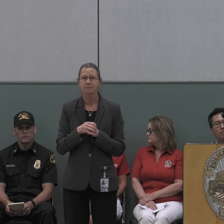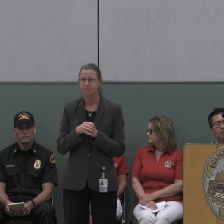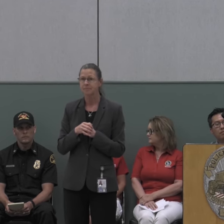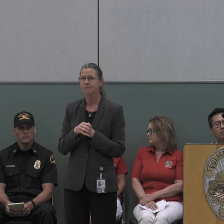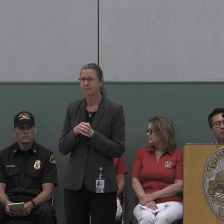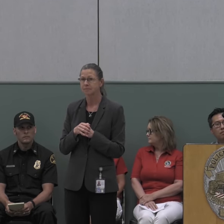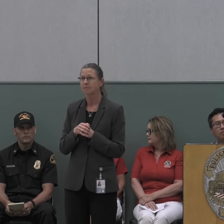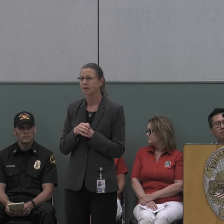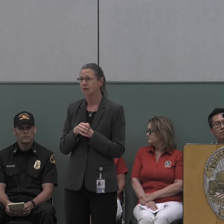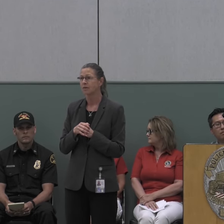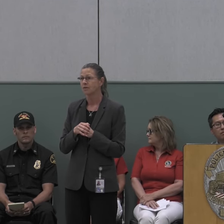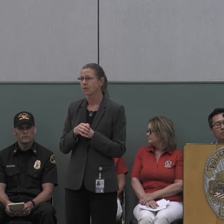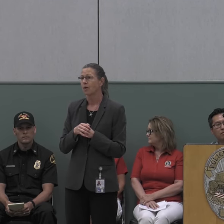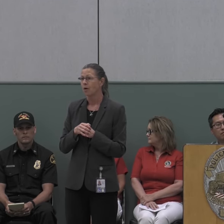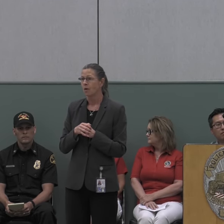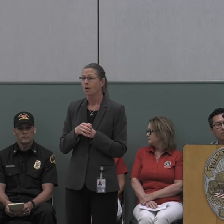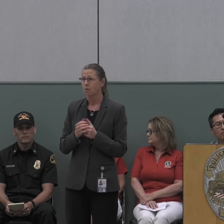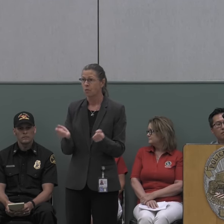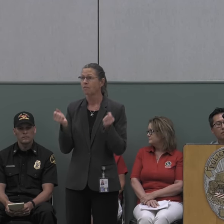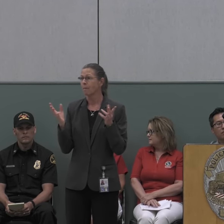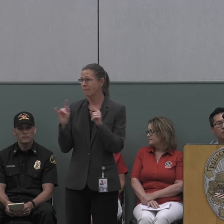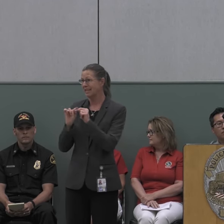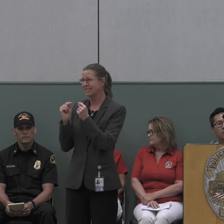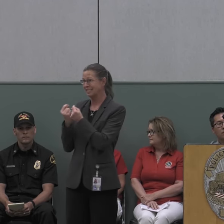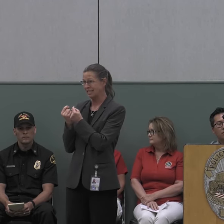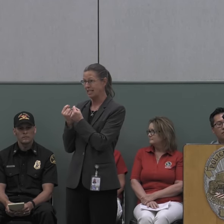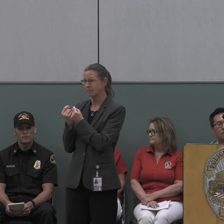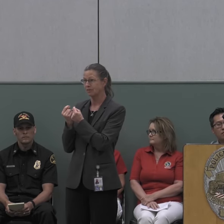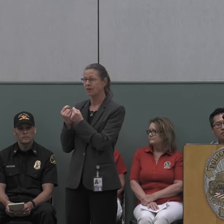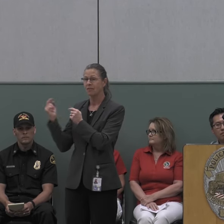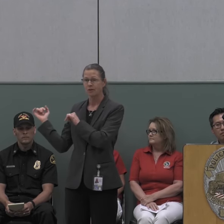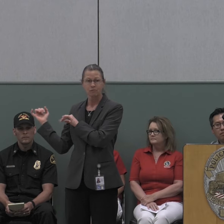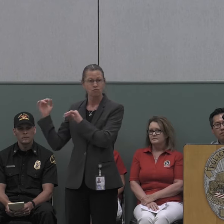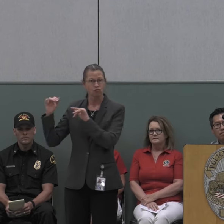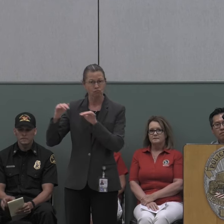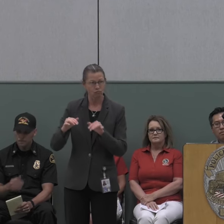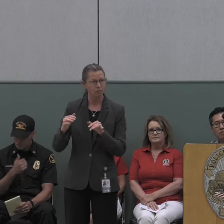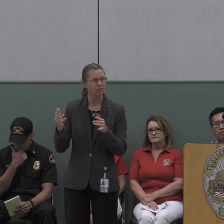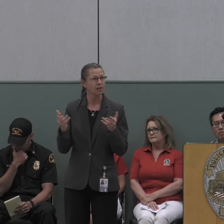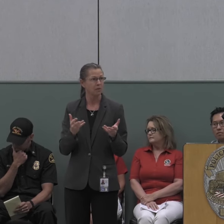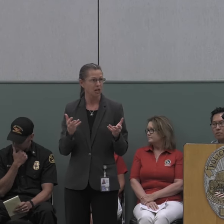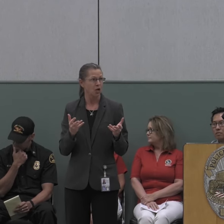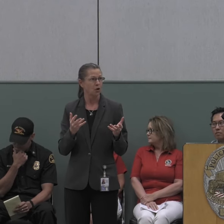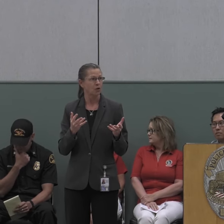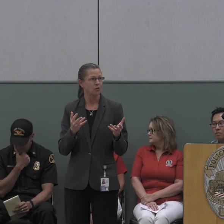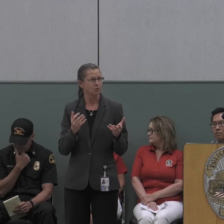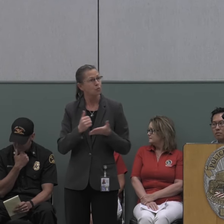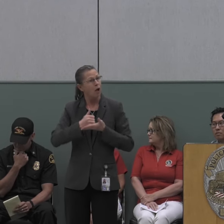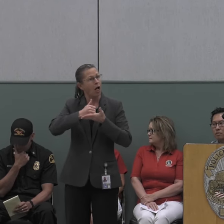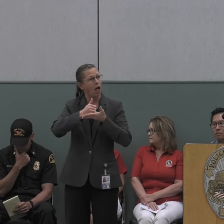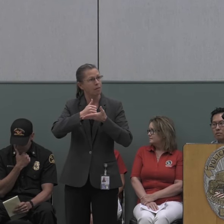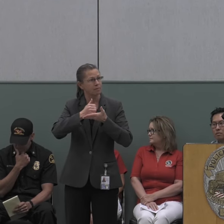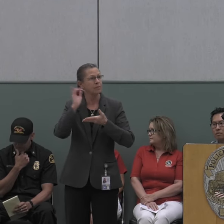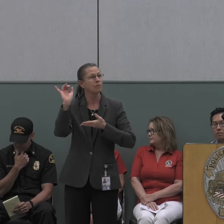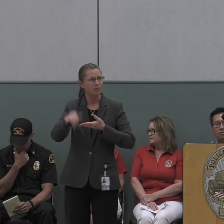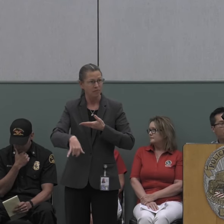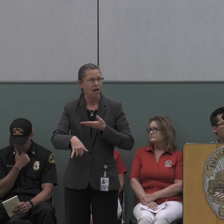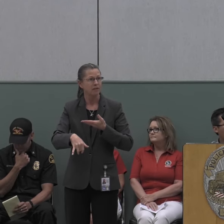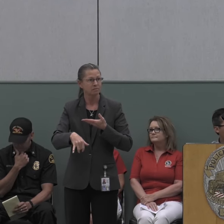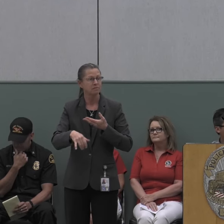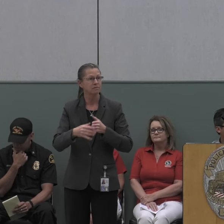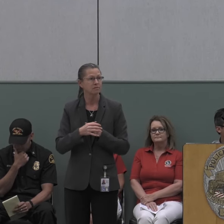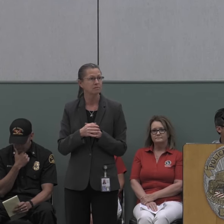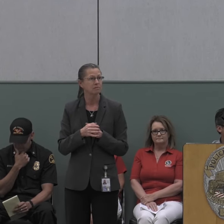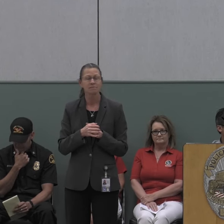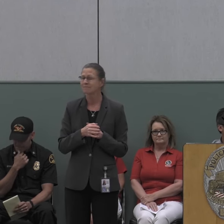we have teams coming in that will help us with that. And it doesn't make, there will be